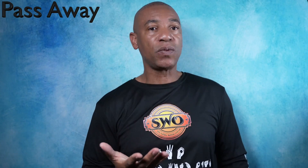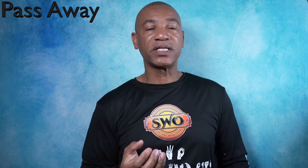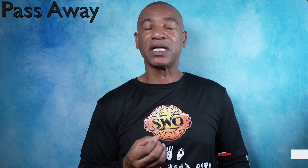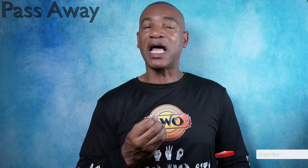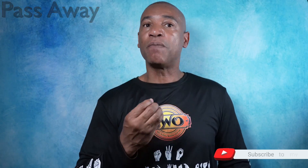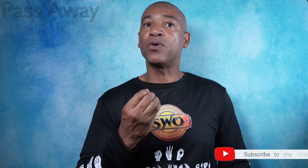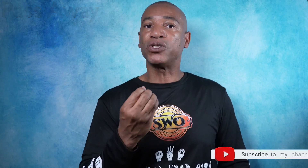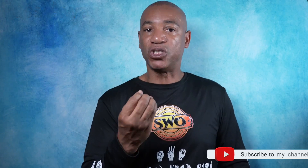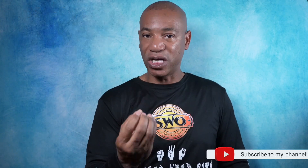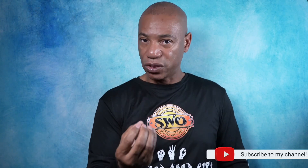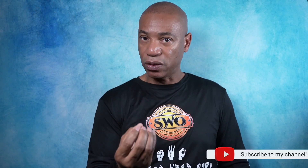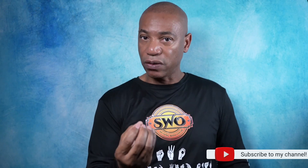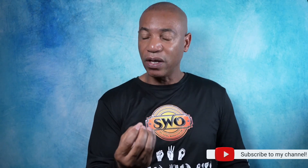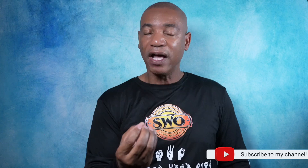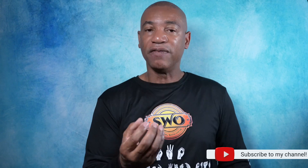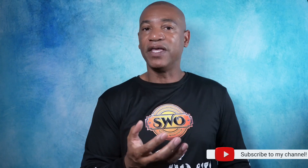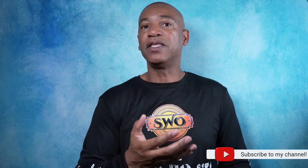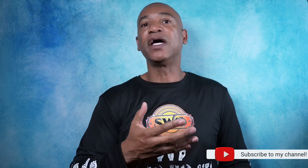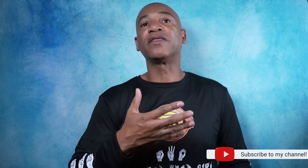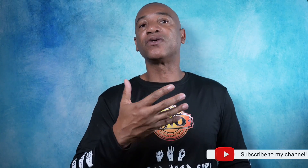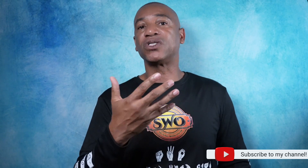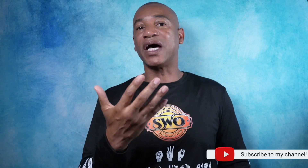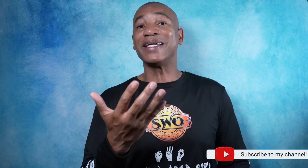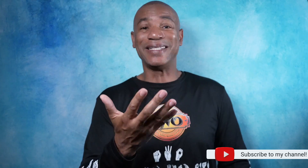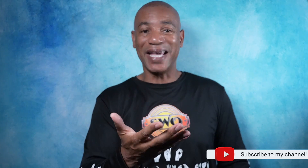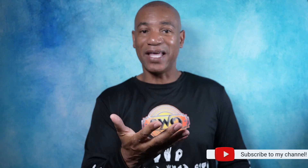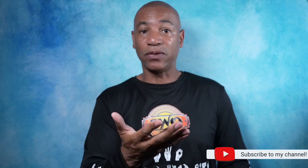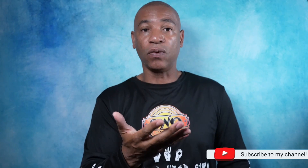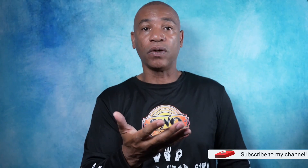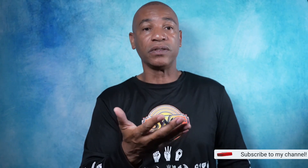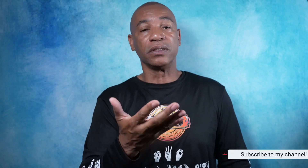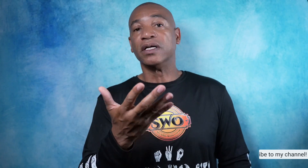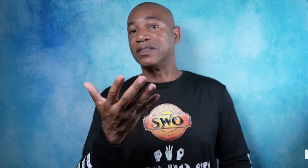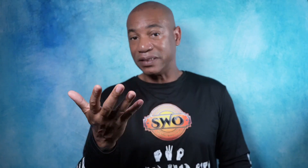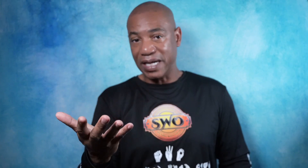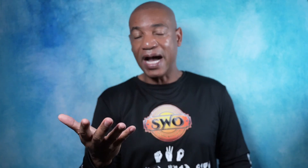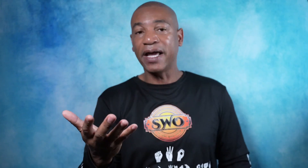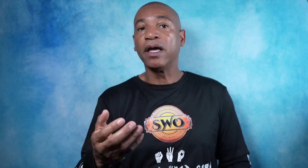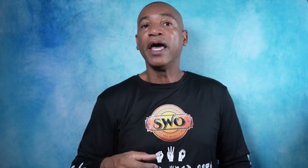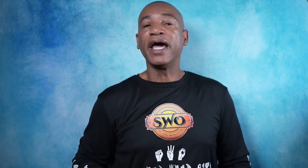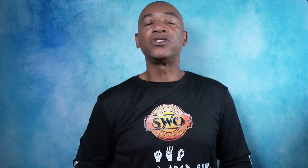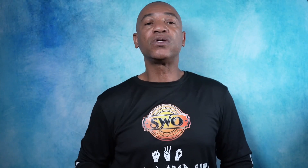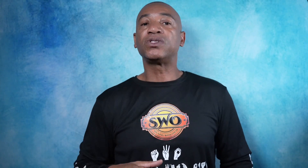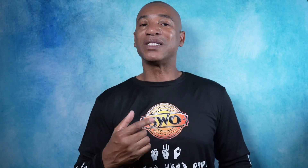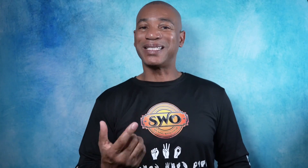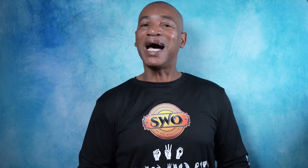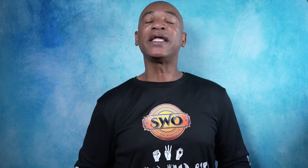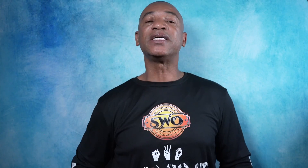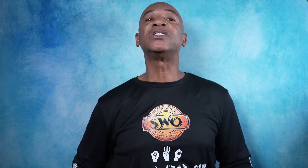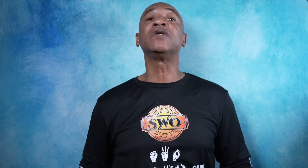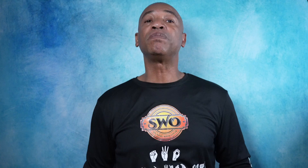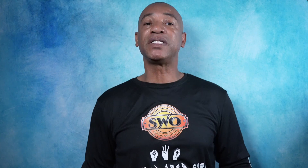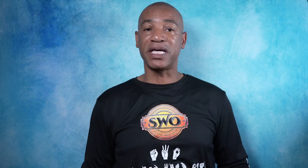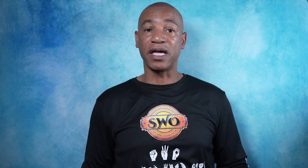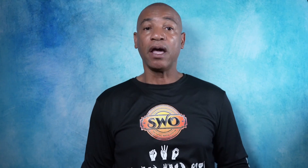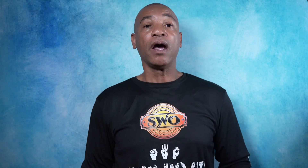is a lot more gentler than the other sign death or to die. And so to sign this, simply take